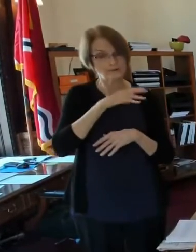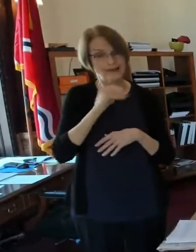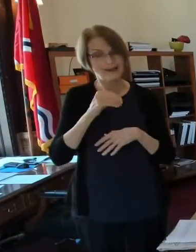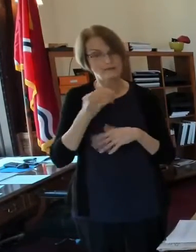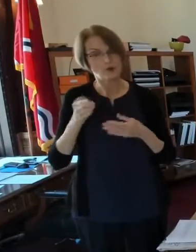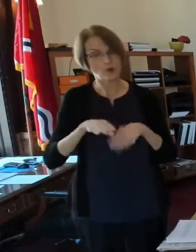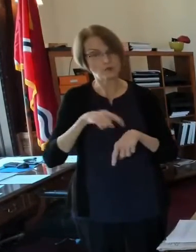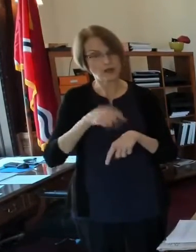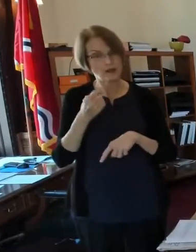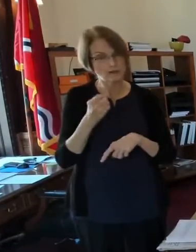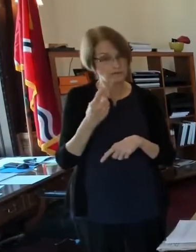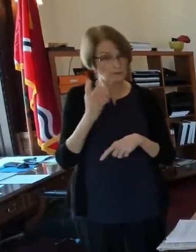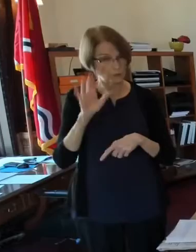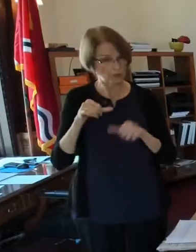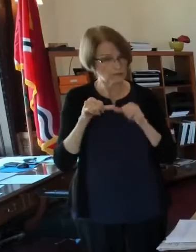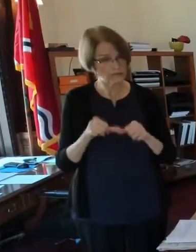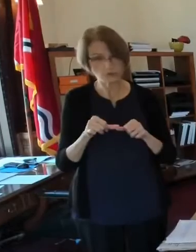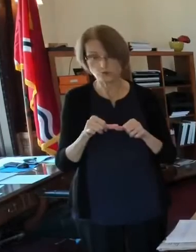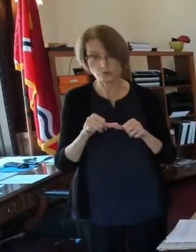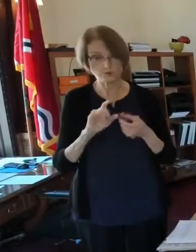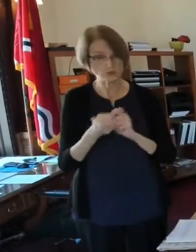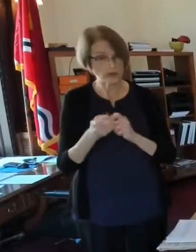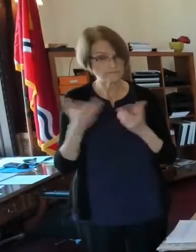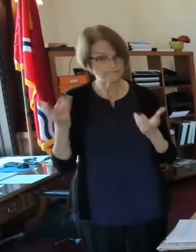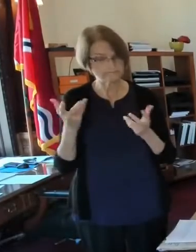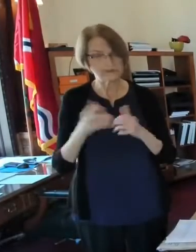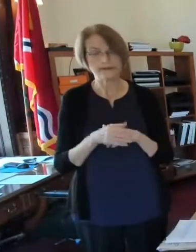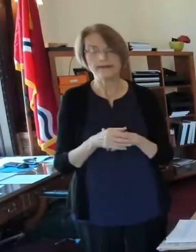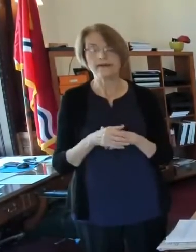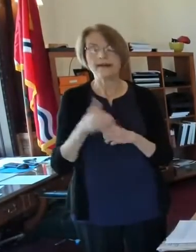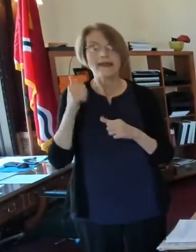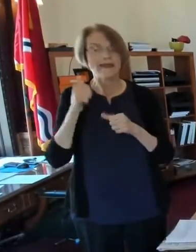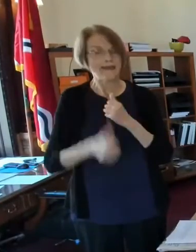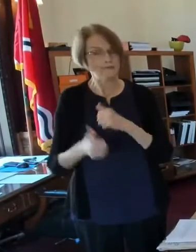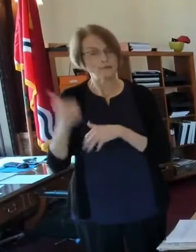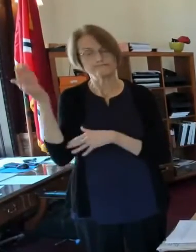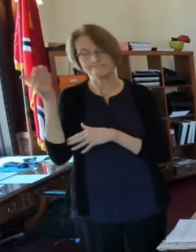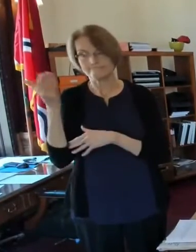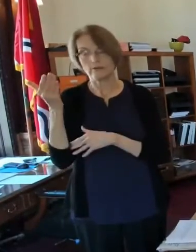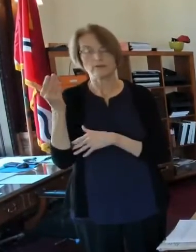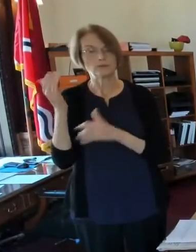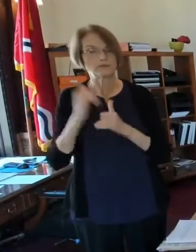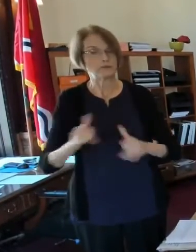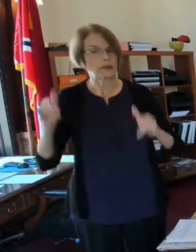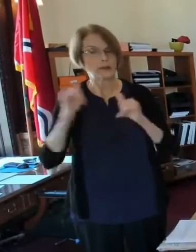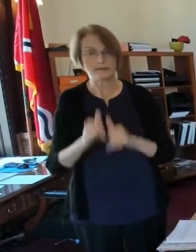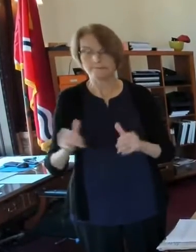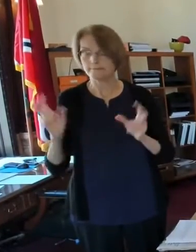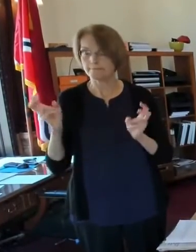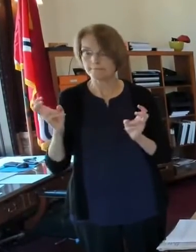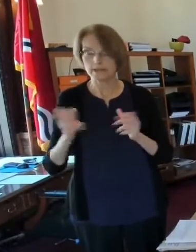So we talk about that at every one of these. As you all know,